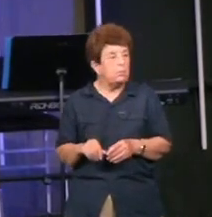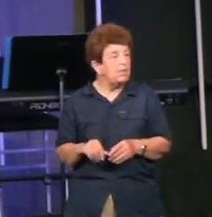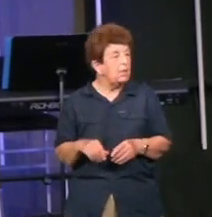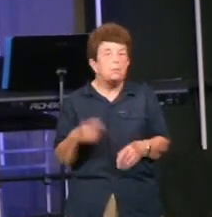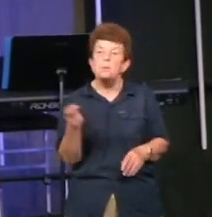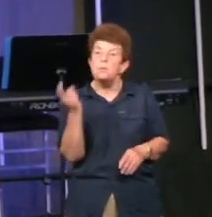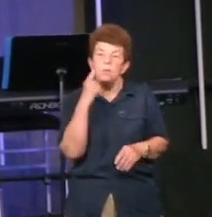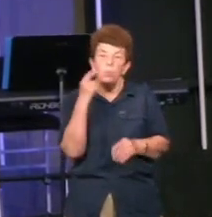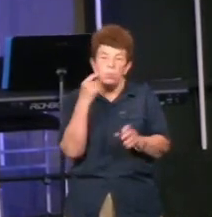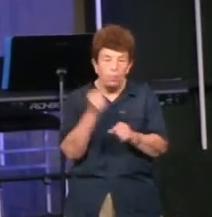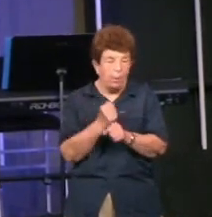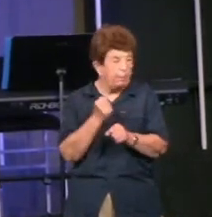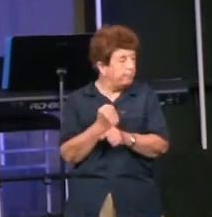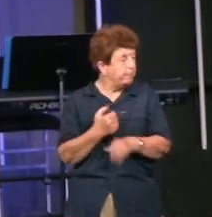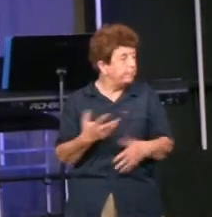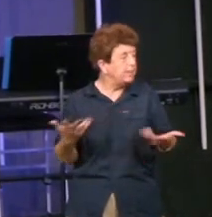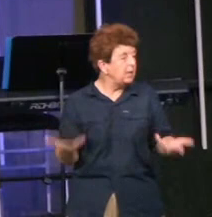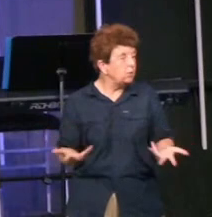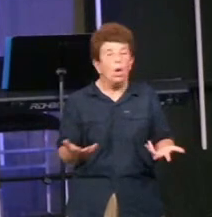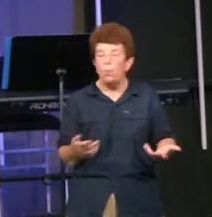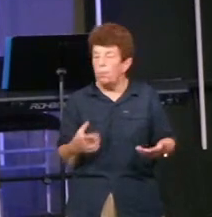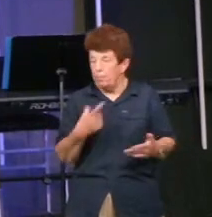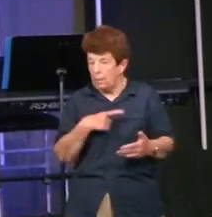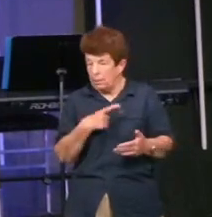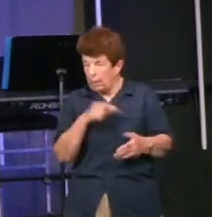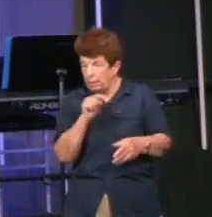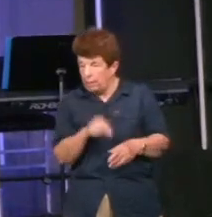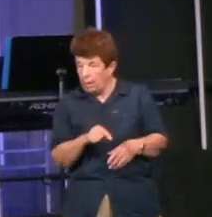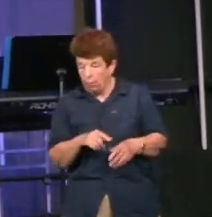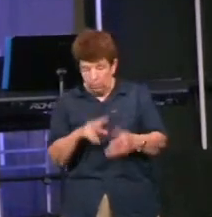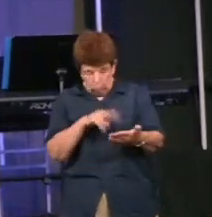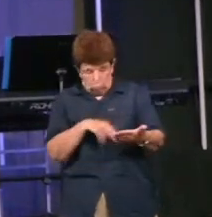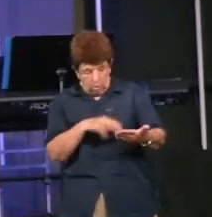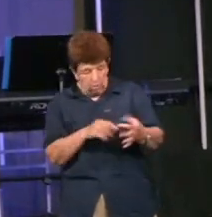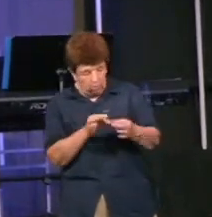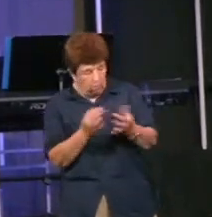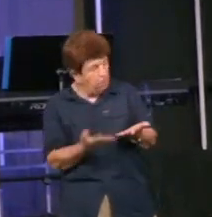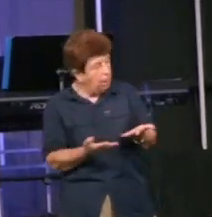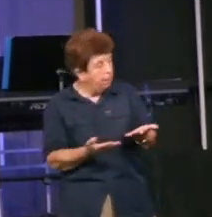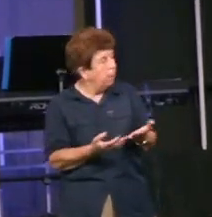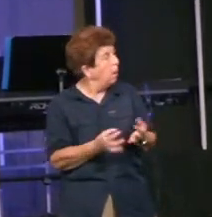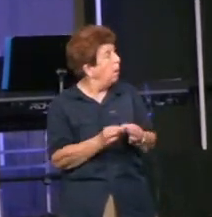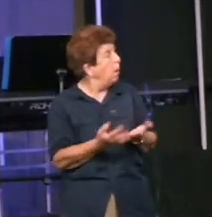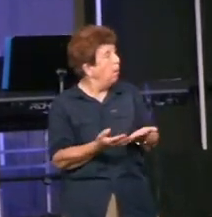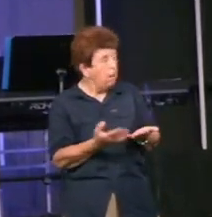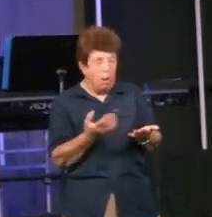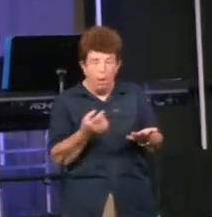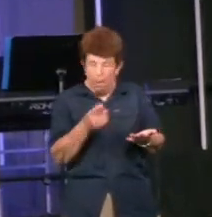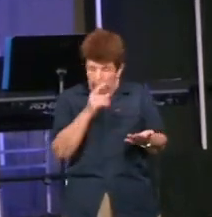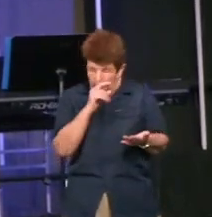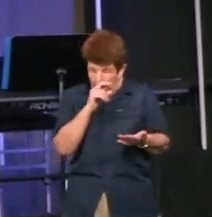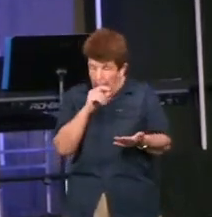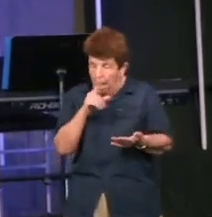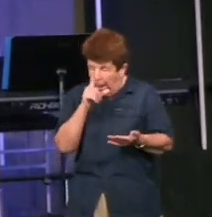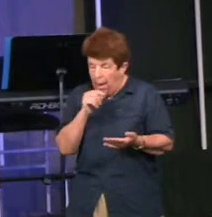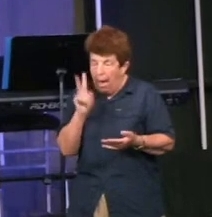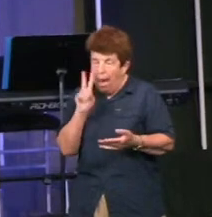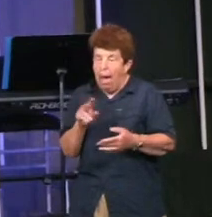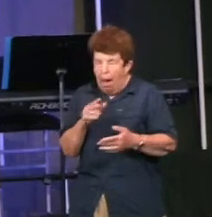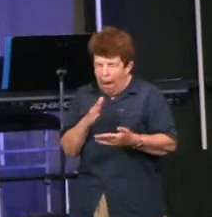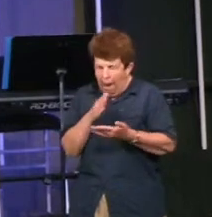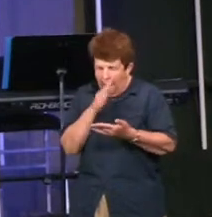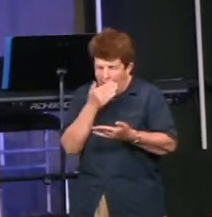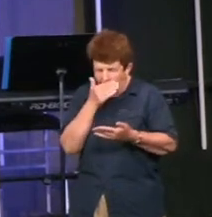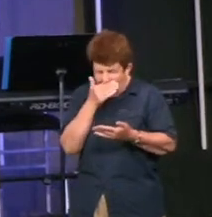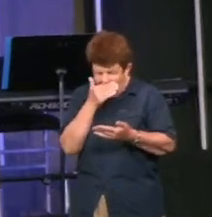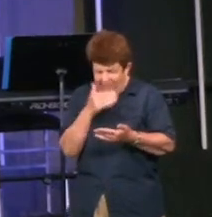Fairly simple. And so because of that, as we read through the Bible, we see it. As we look historically, we see that bread